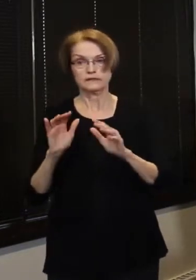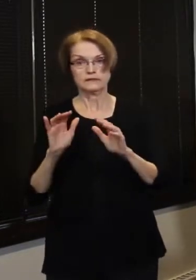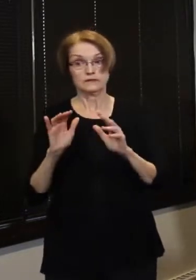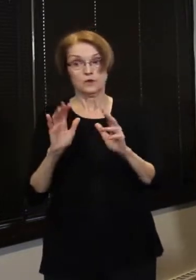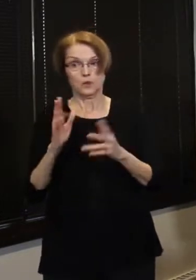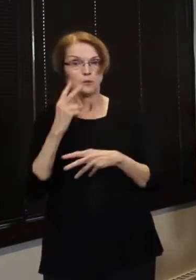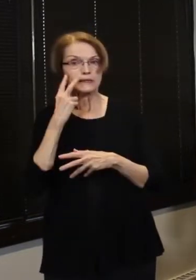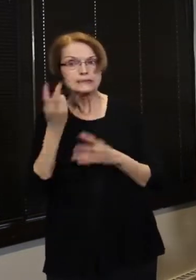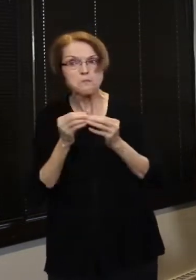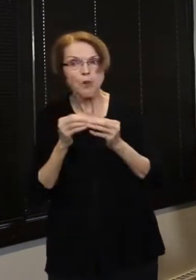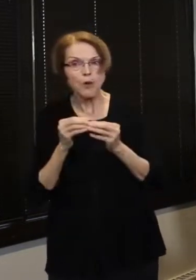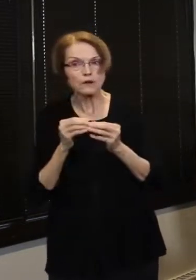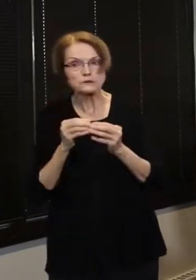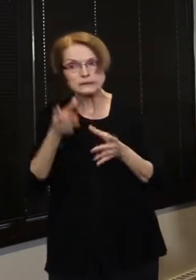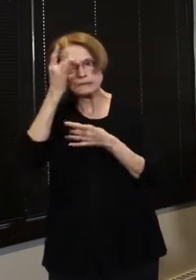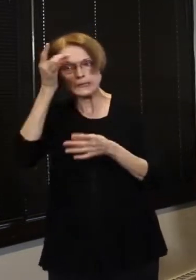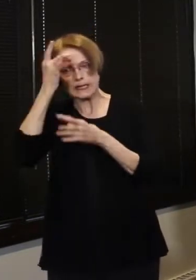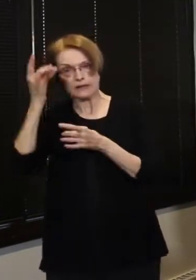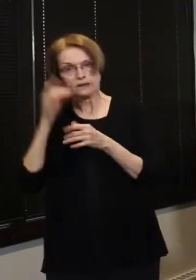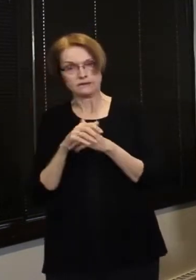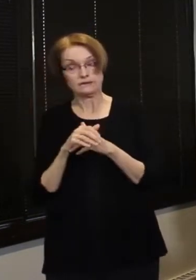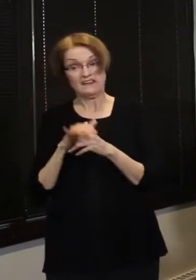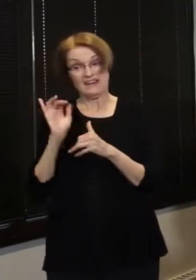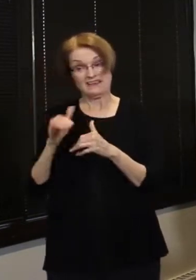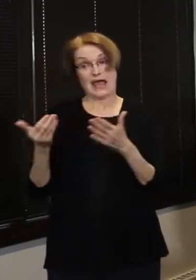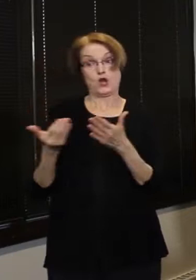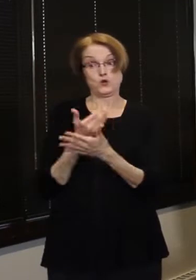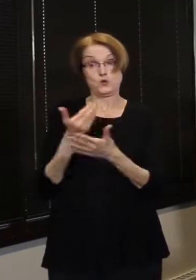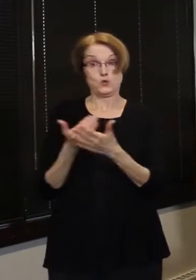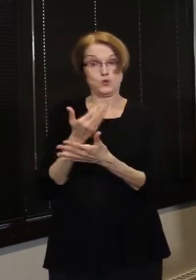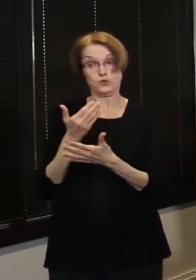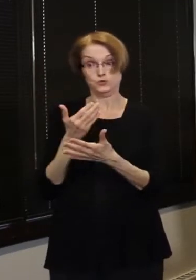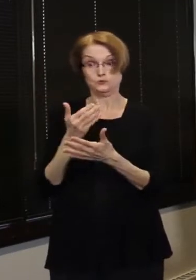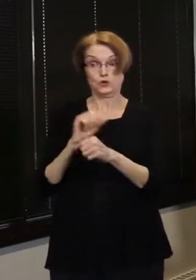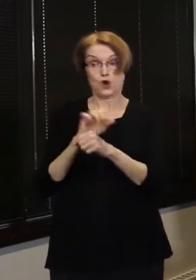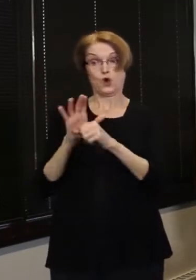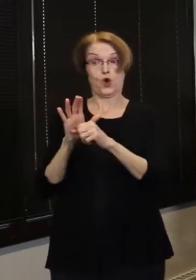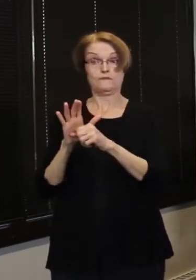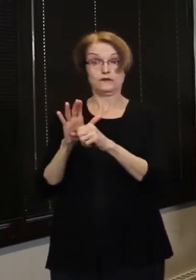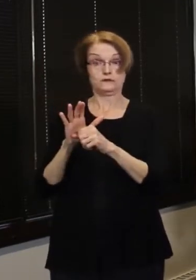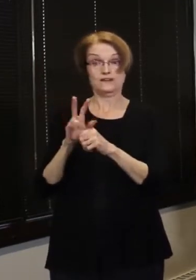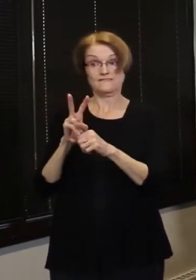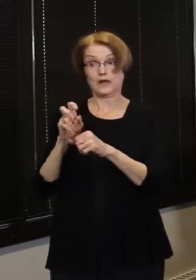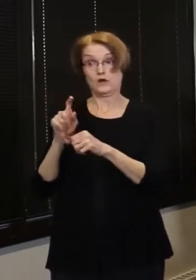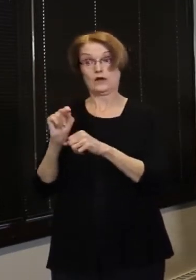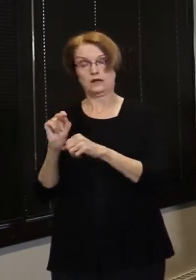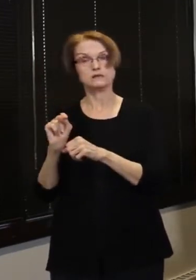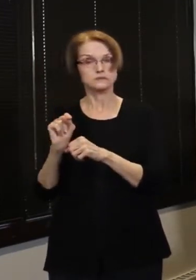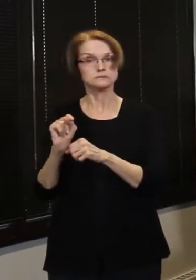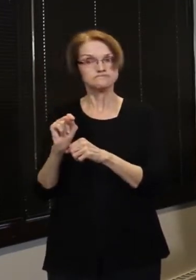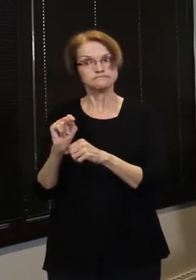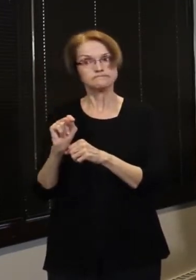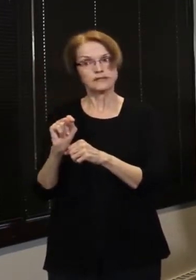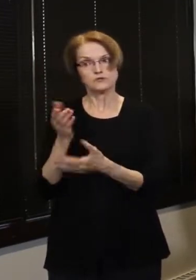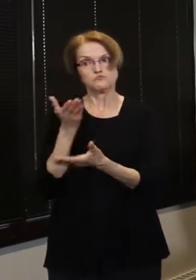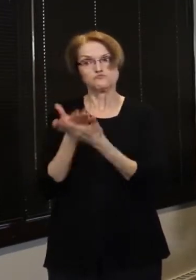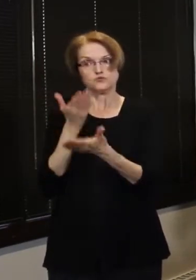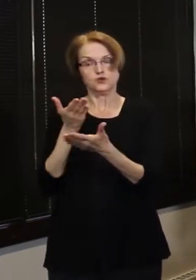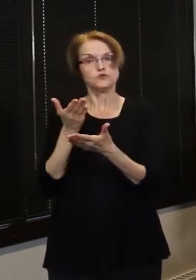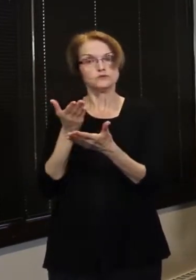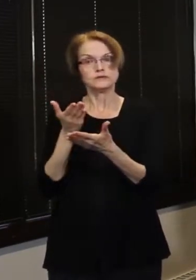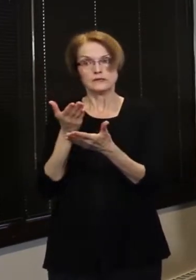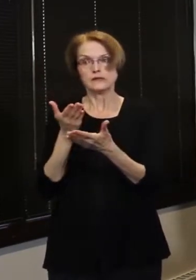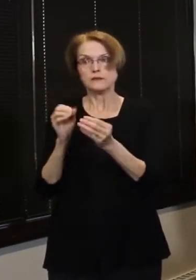to see? Because it does have it's reported to have a higher transmission ability than the